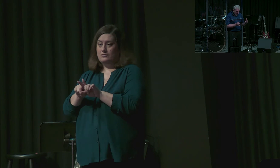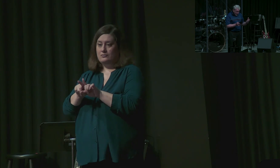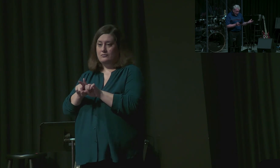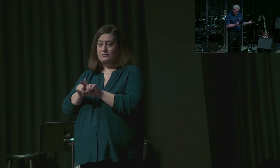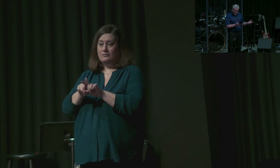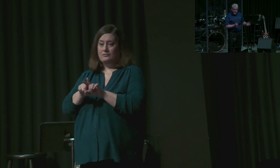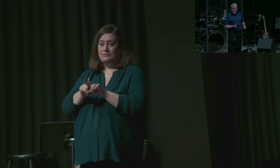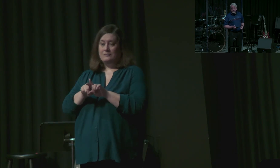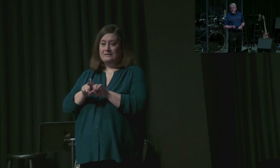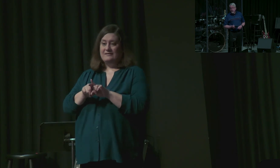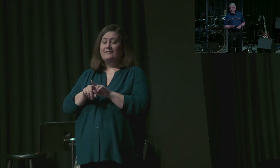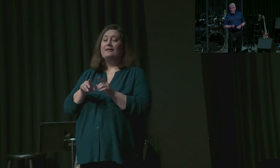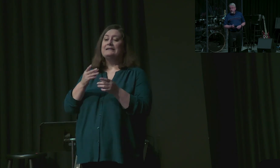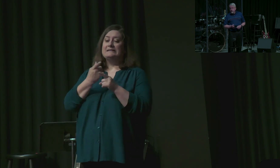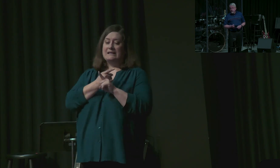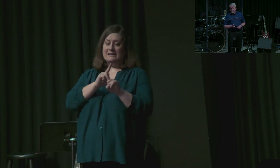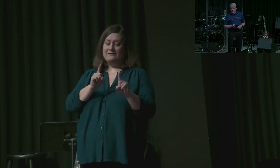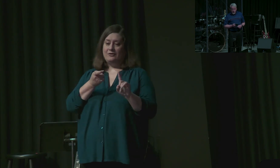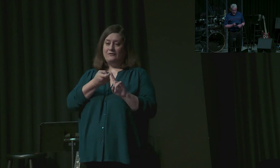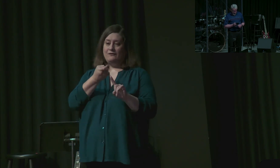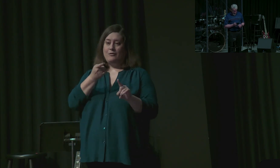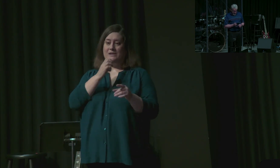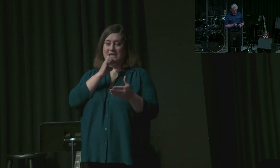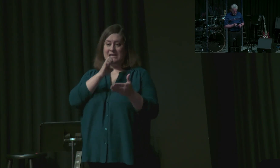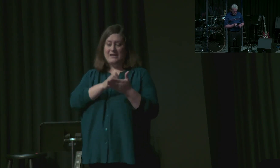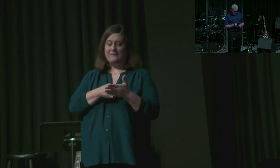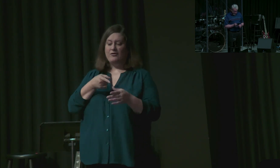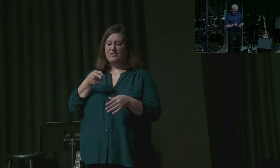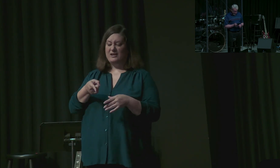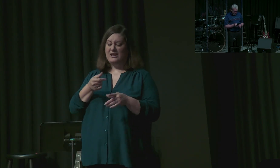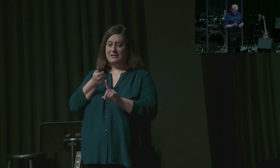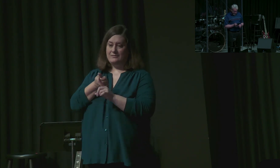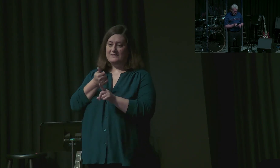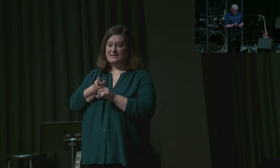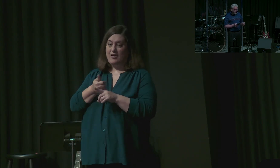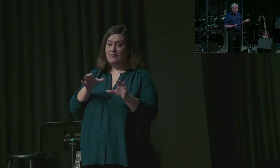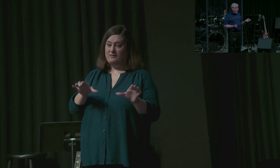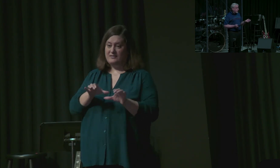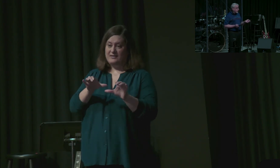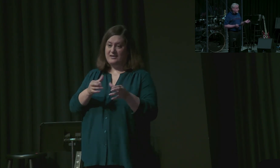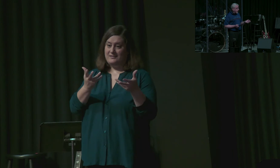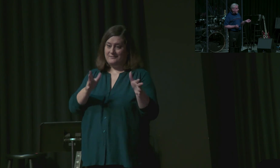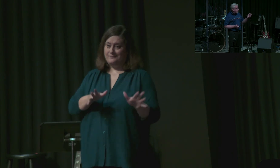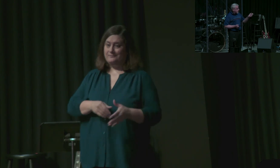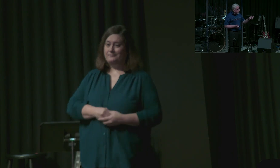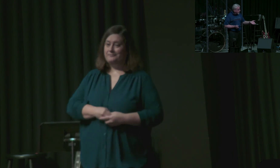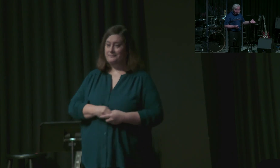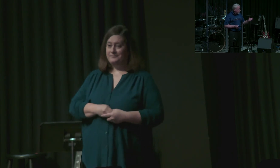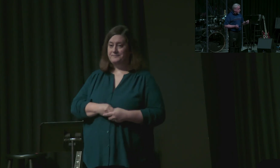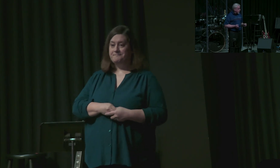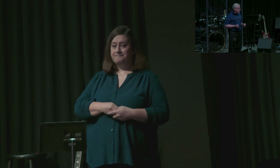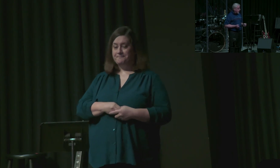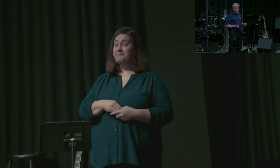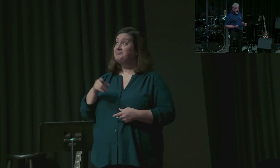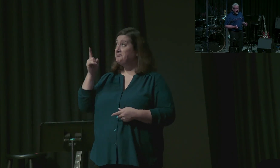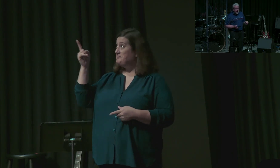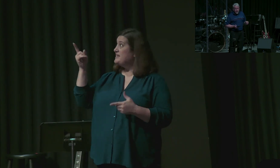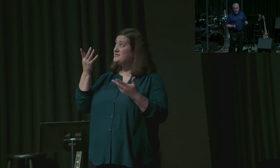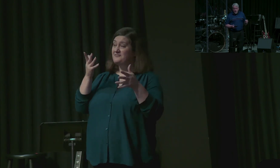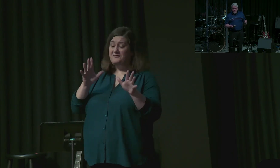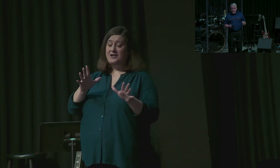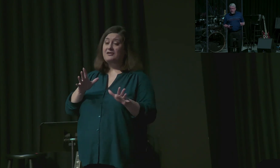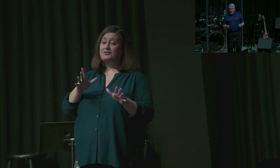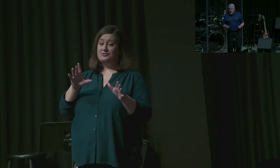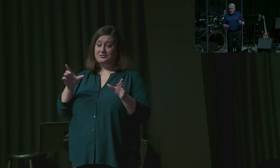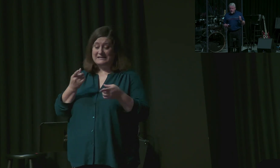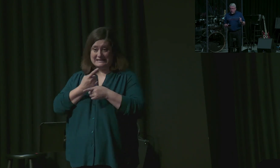he has done and that he does. God is a deliverer and